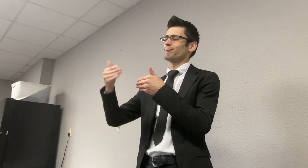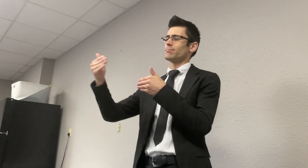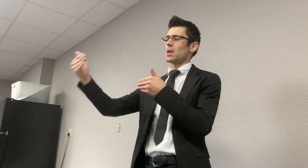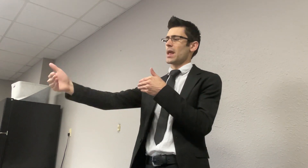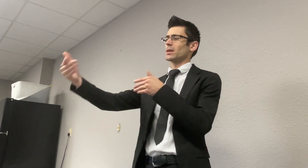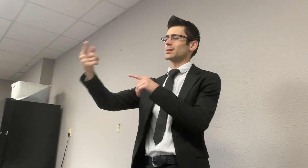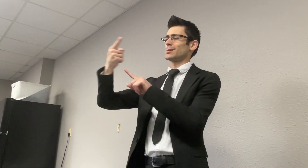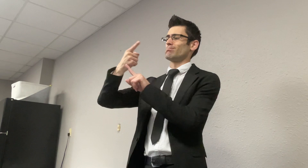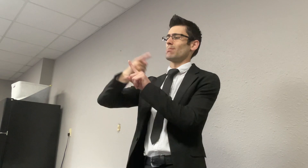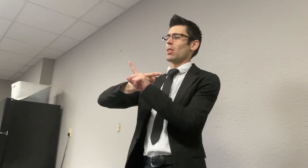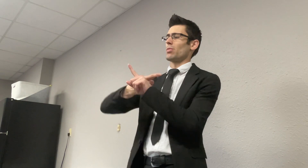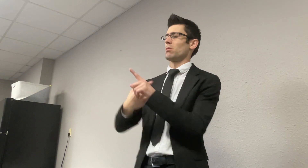Next month.